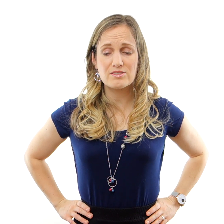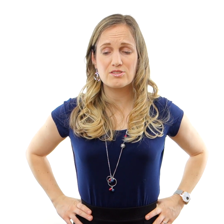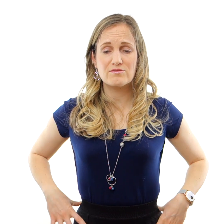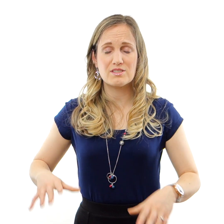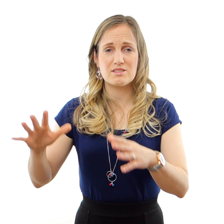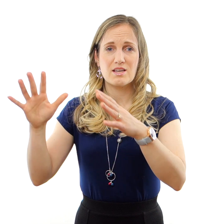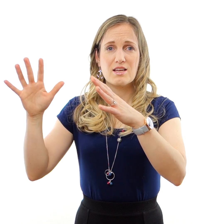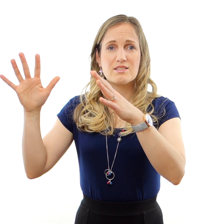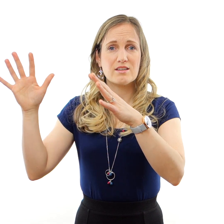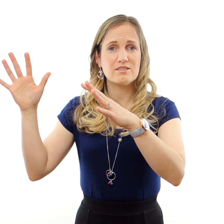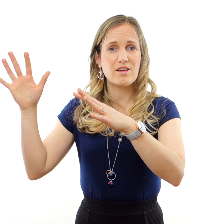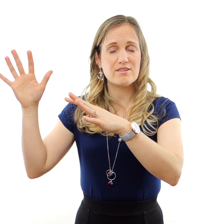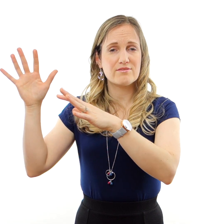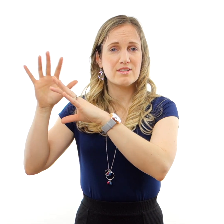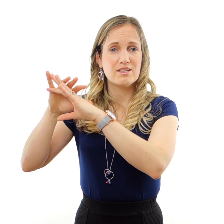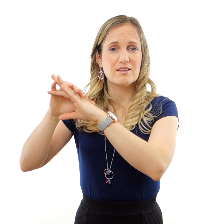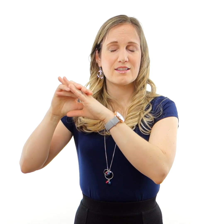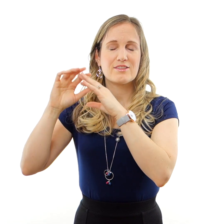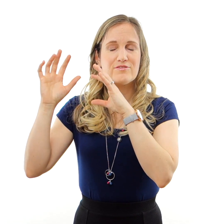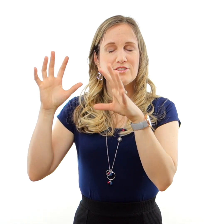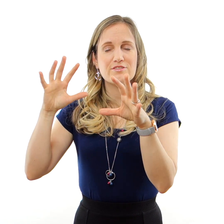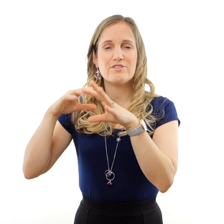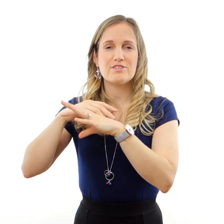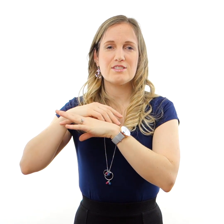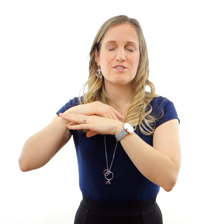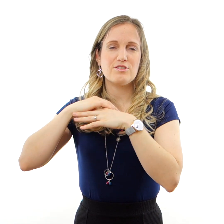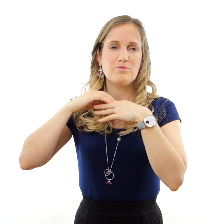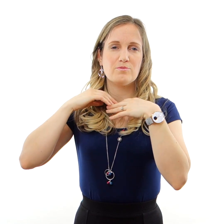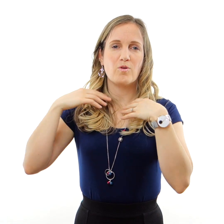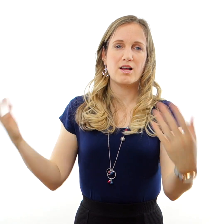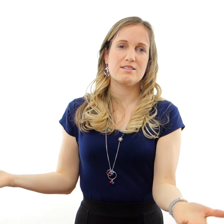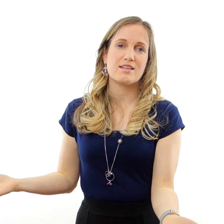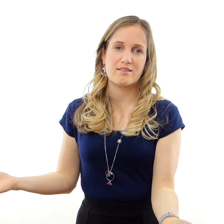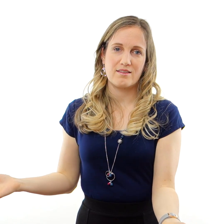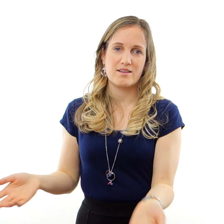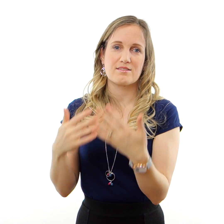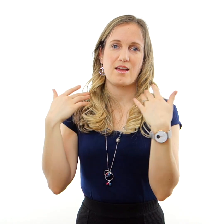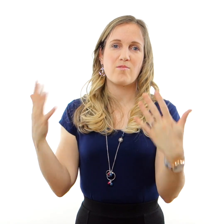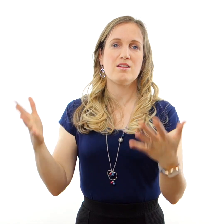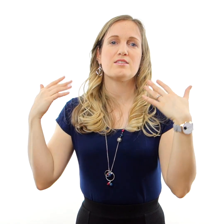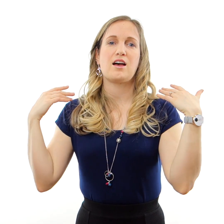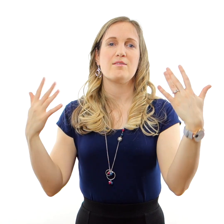you've just done a lot of, like the first verse is you wanting things. I want.